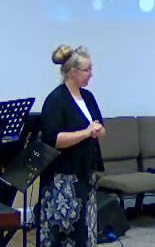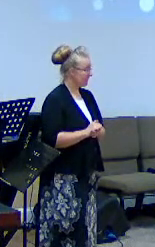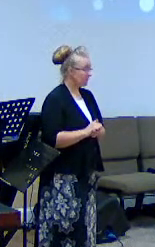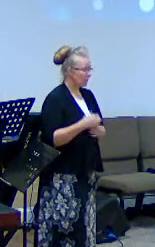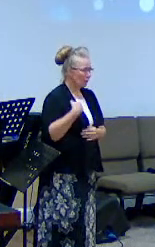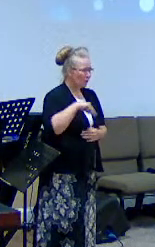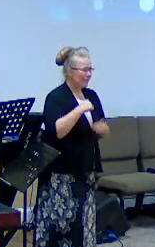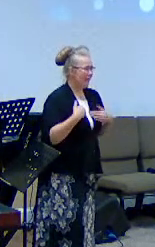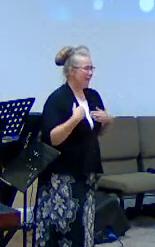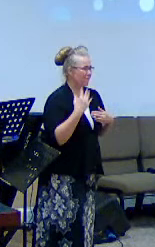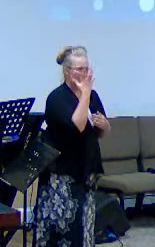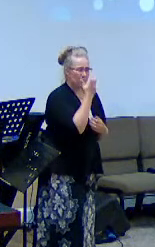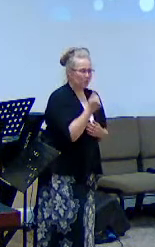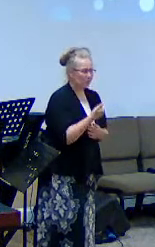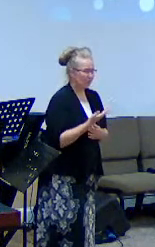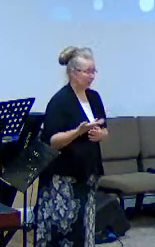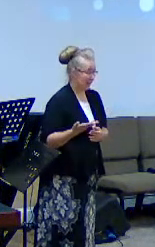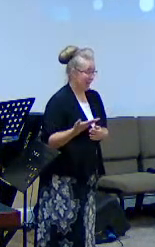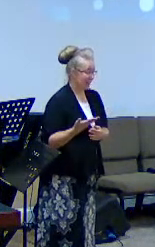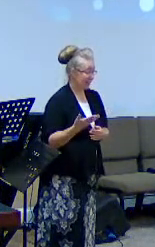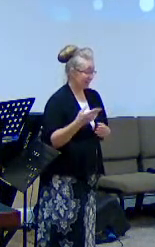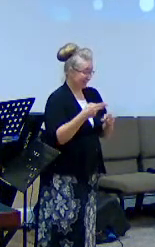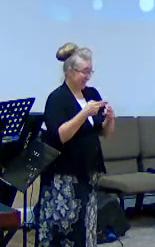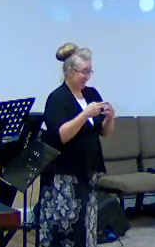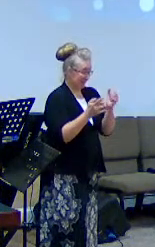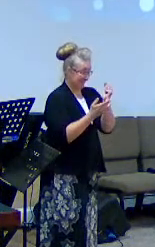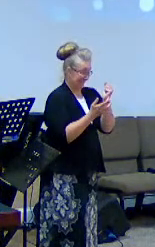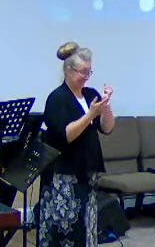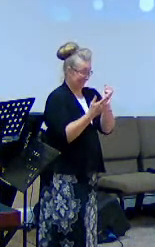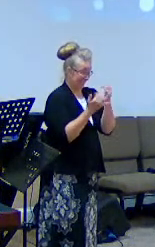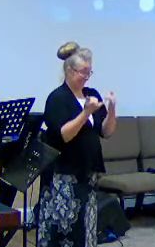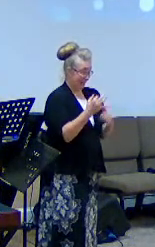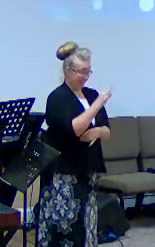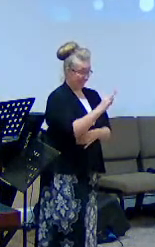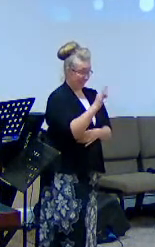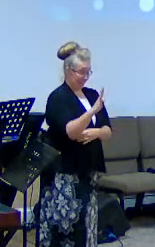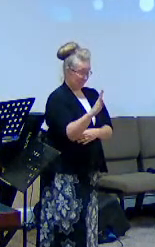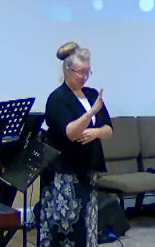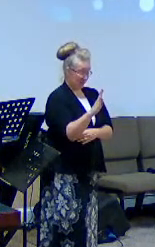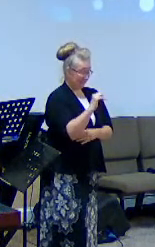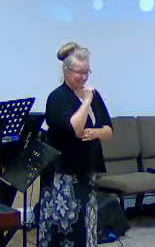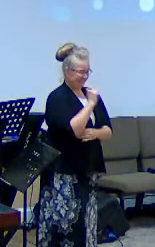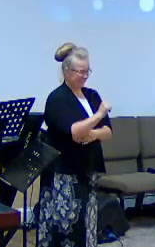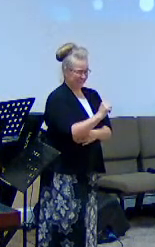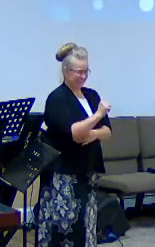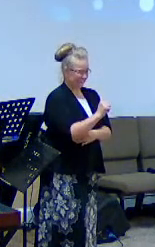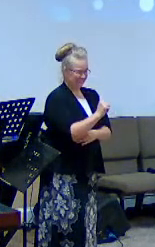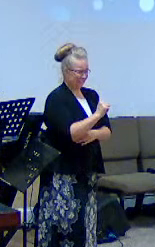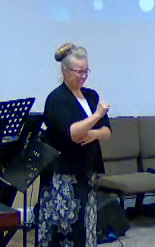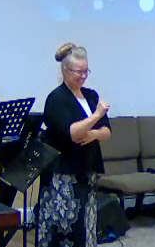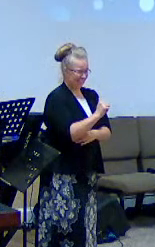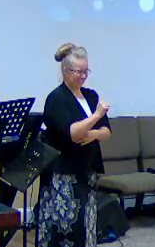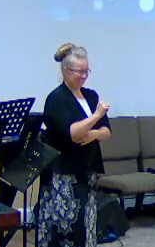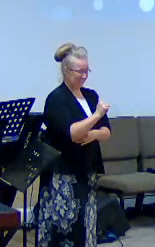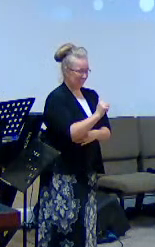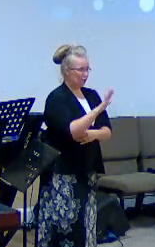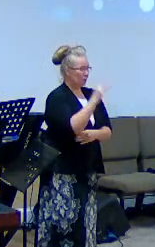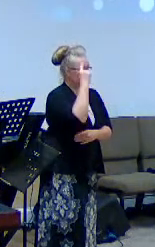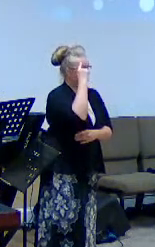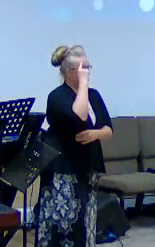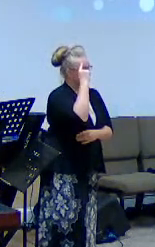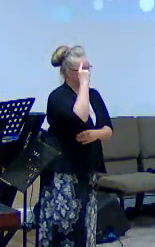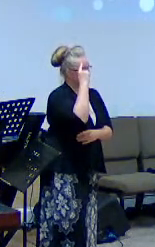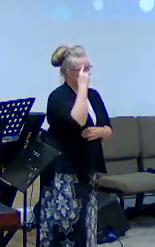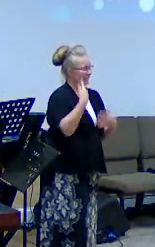We've got these beautiful things called technology now. Facebook is not this, in your minds, oh,